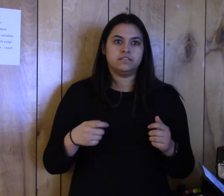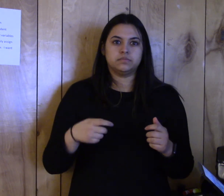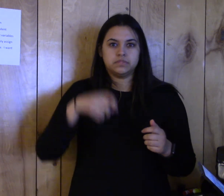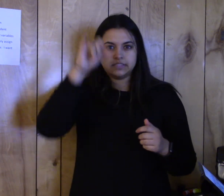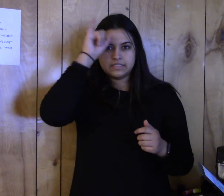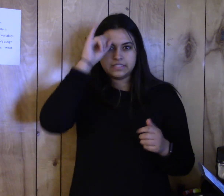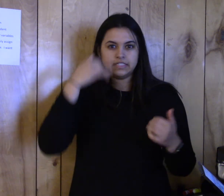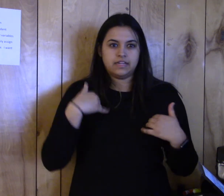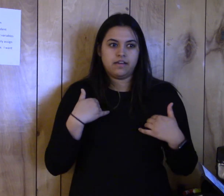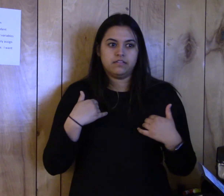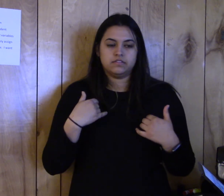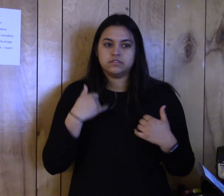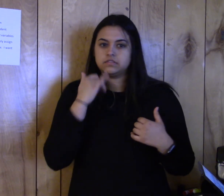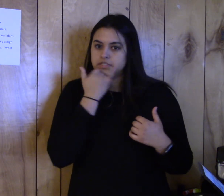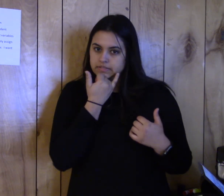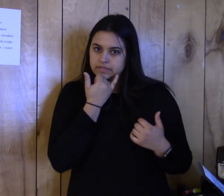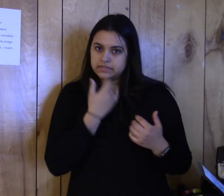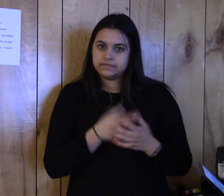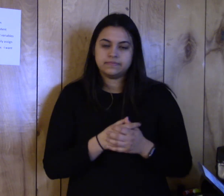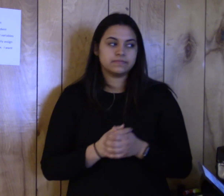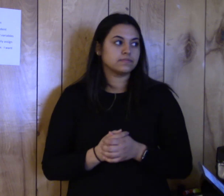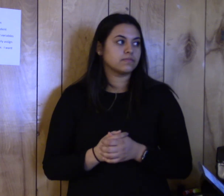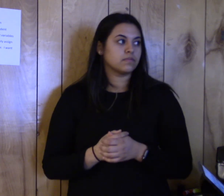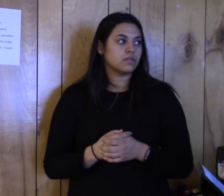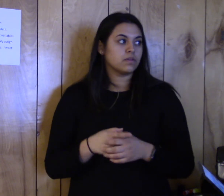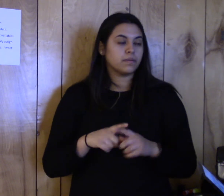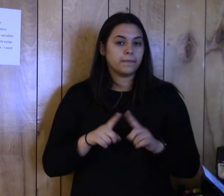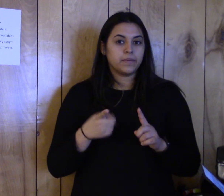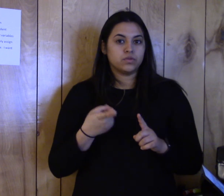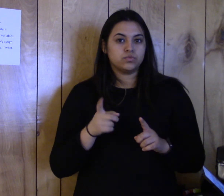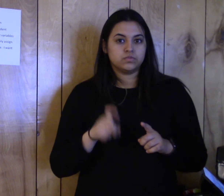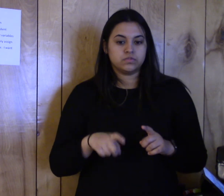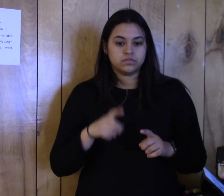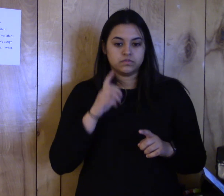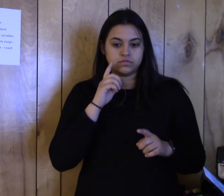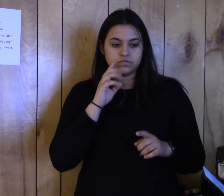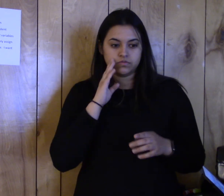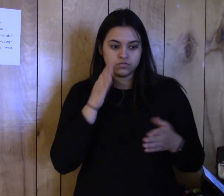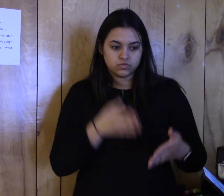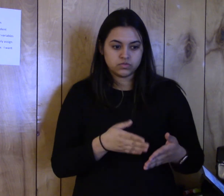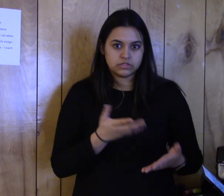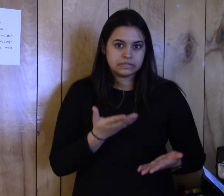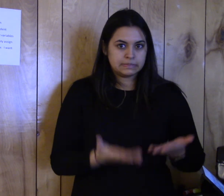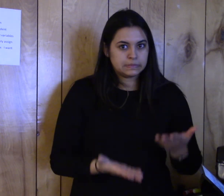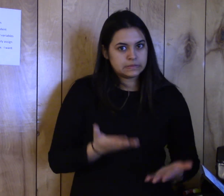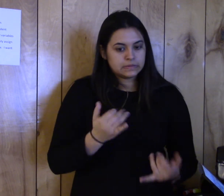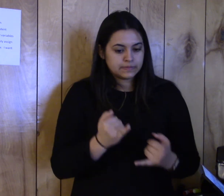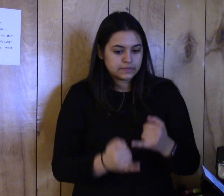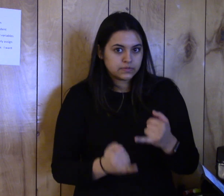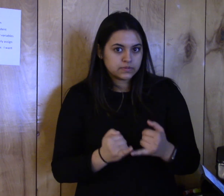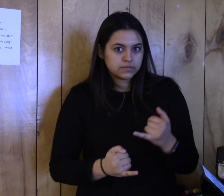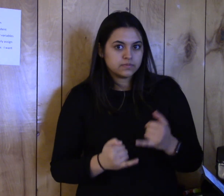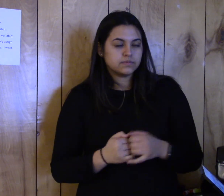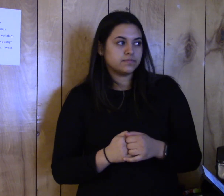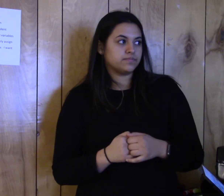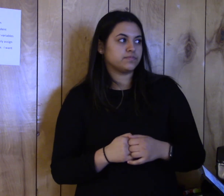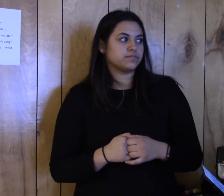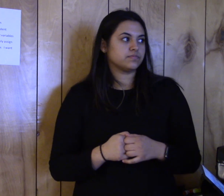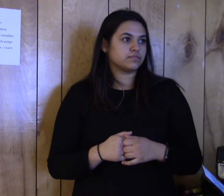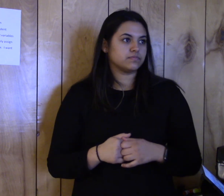something wrong, anything like that. But you have to look at those as possible outcomes. It's like if I'm with 2 or 3 people and I know them